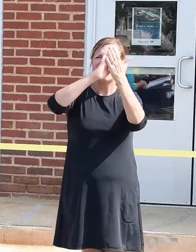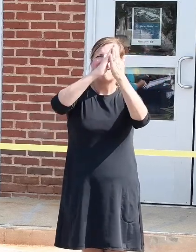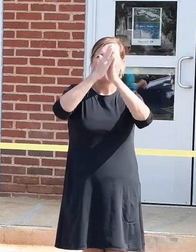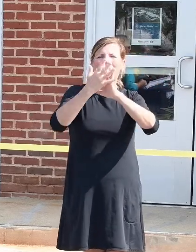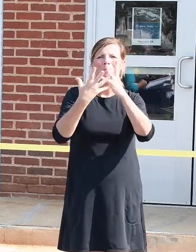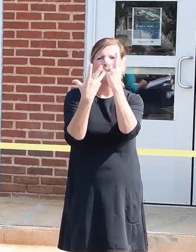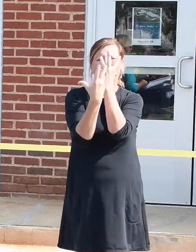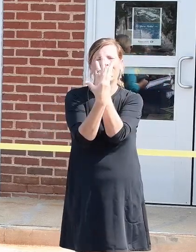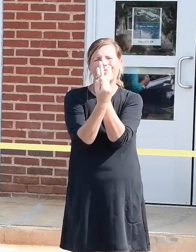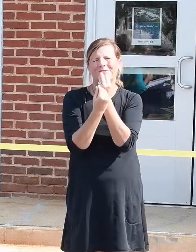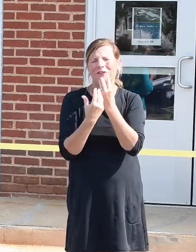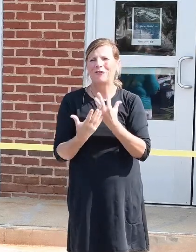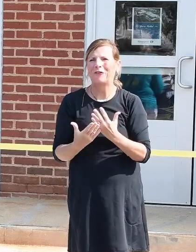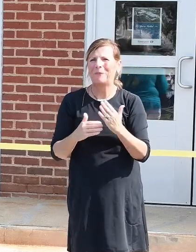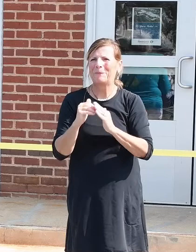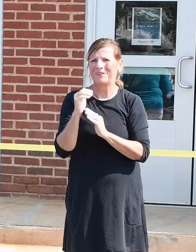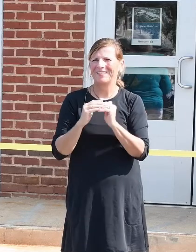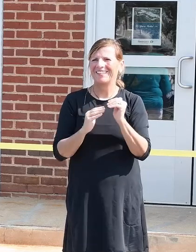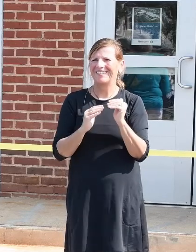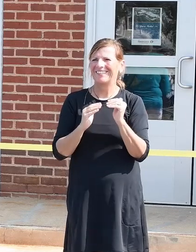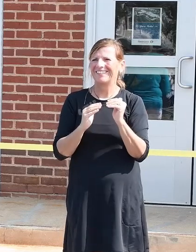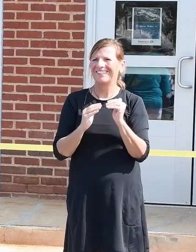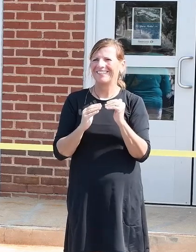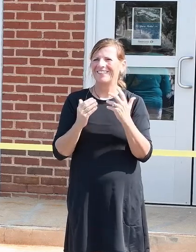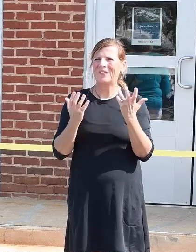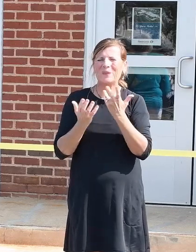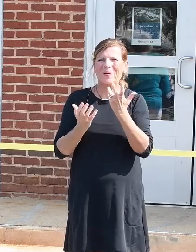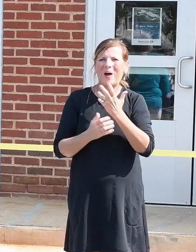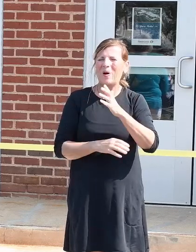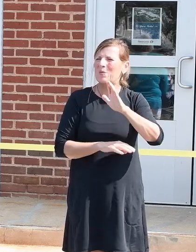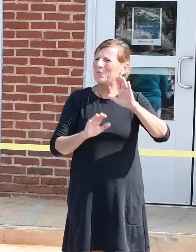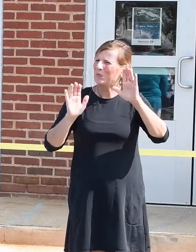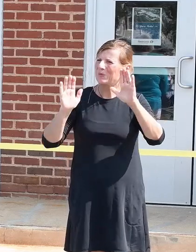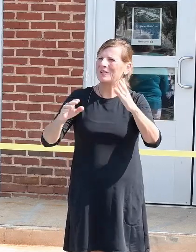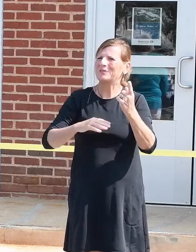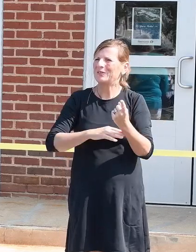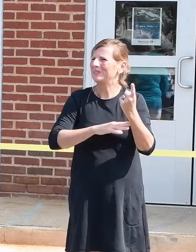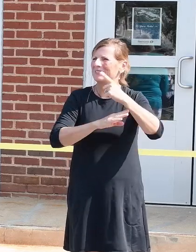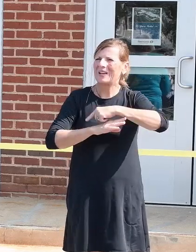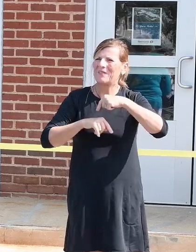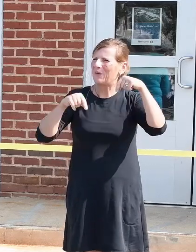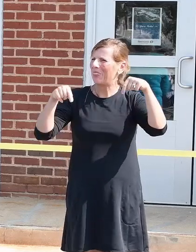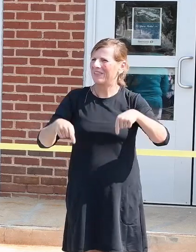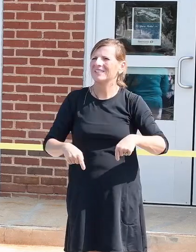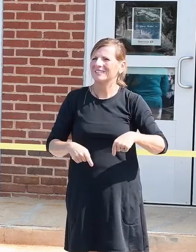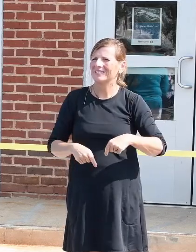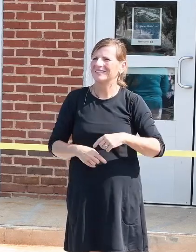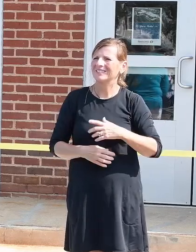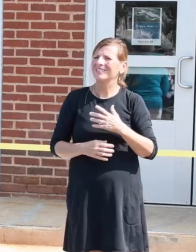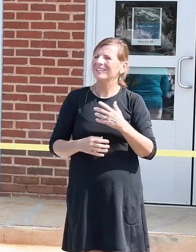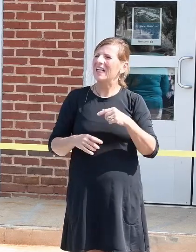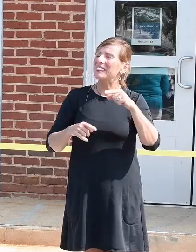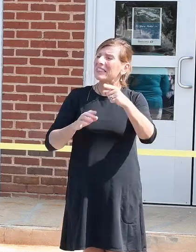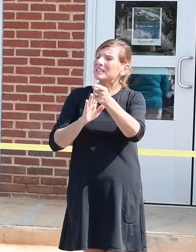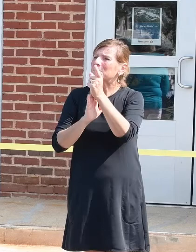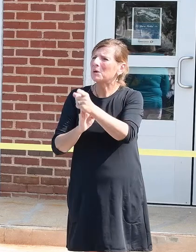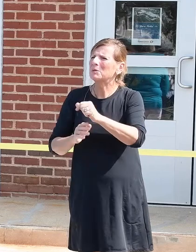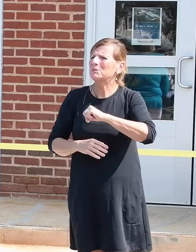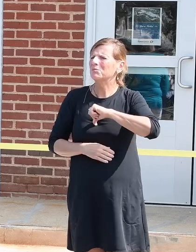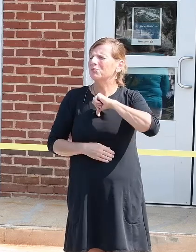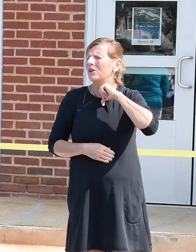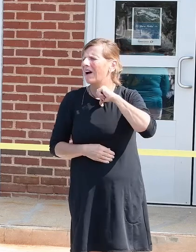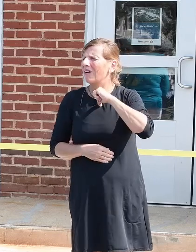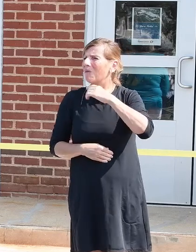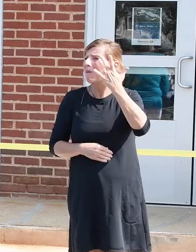that it is today. What a wonderful day that we have for this. It's a proud moment, too, for the